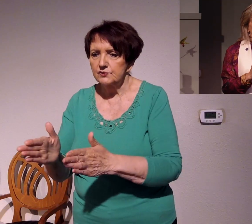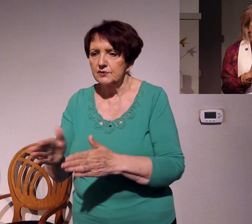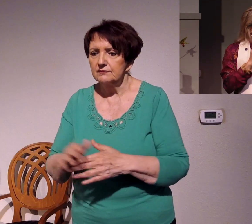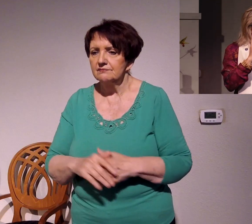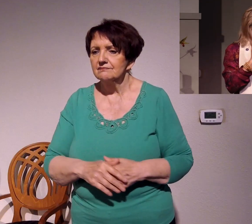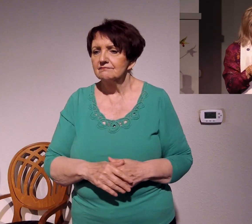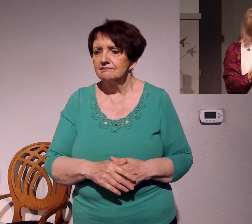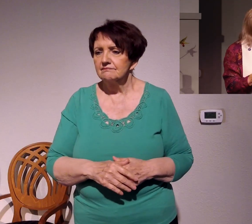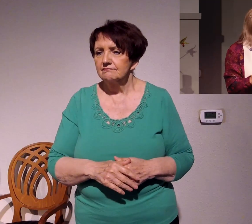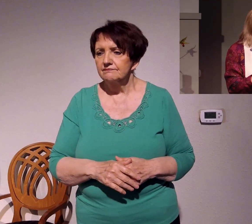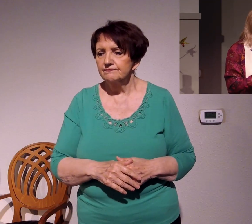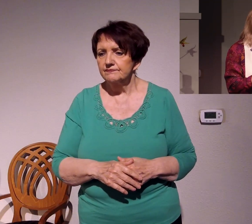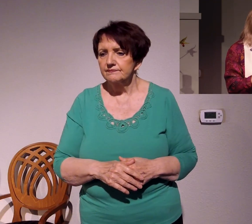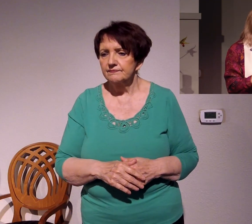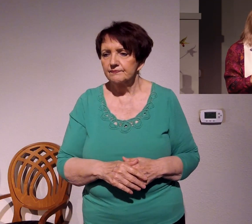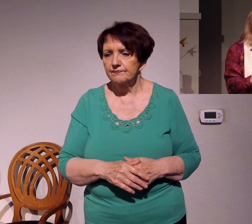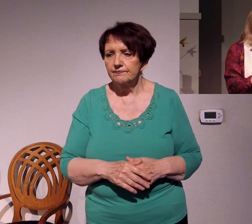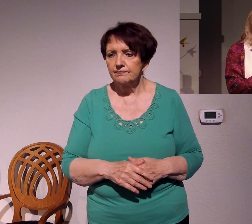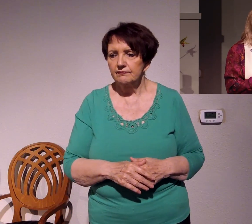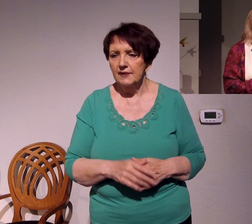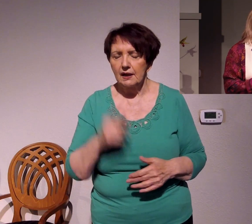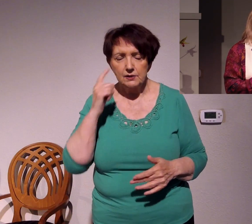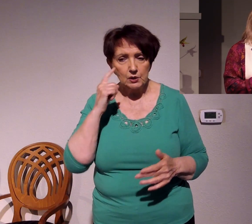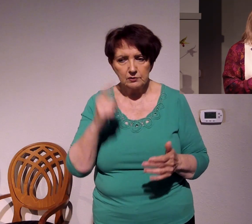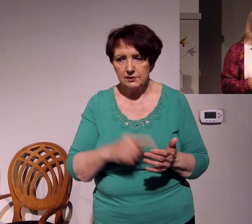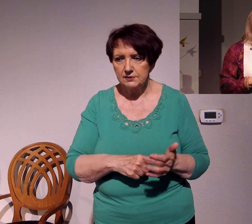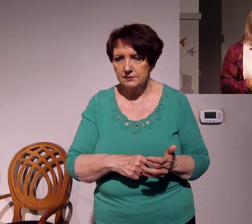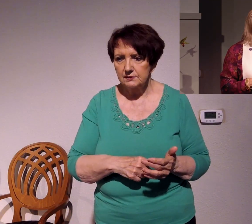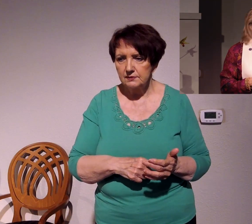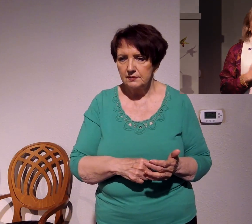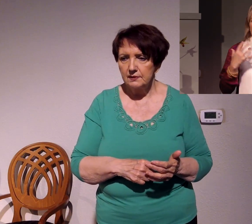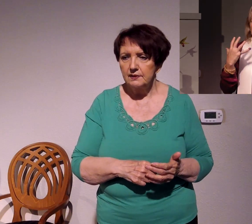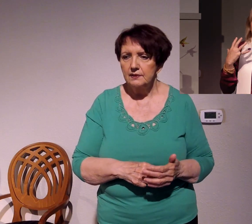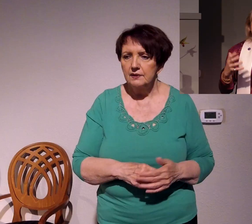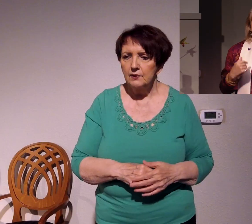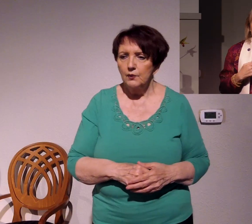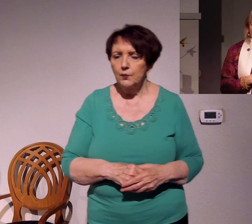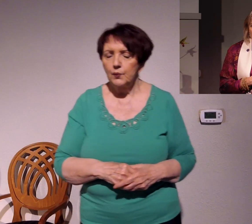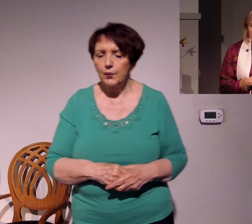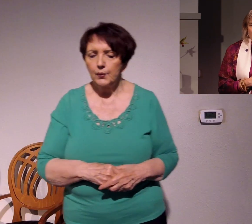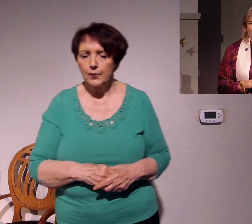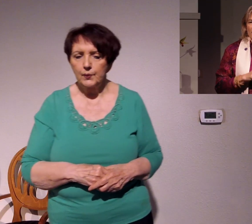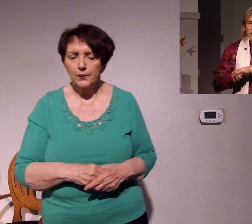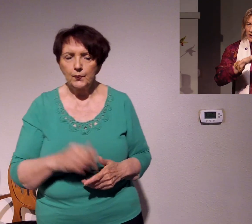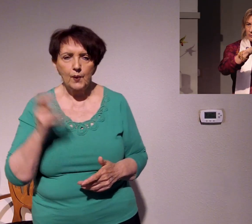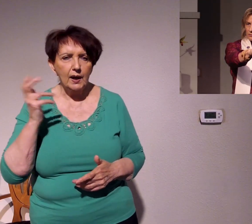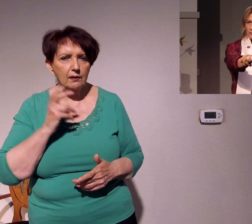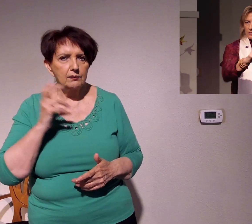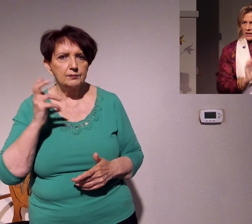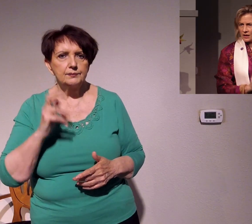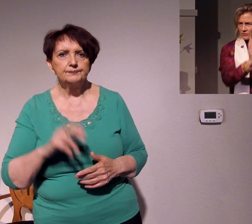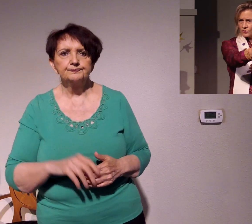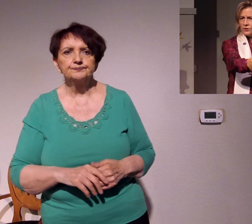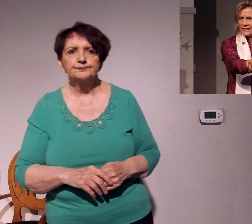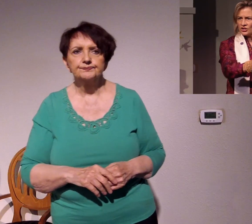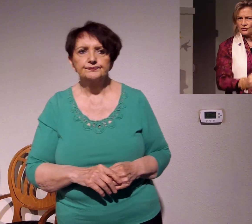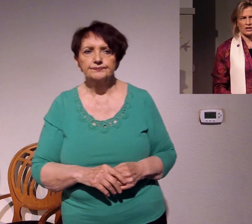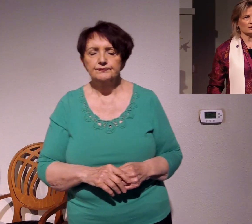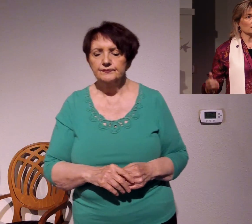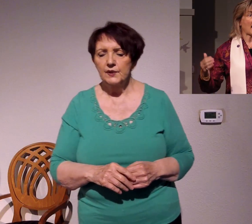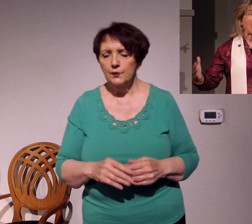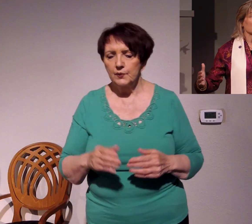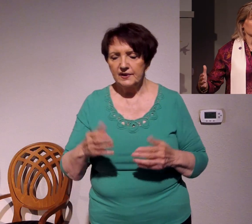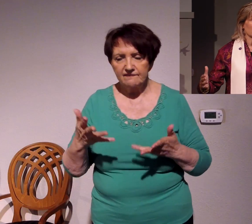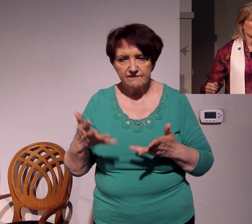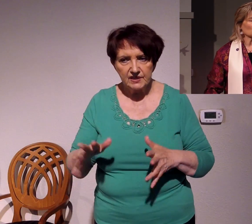And I became conscious of this. And I was like, oh my gosh. And when I got through that